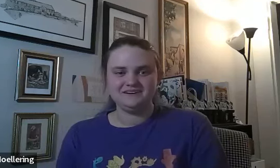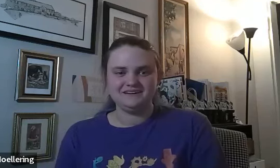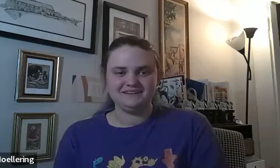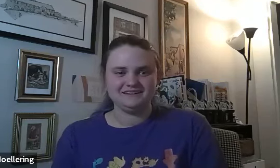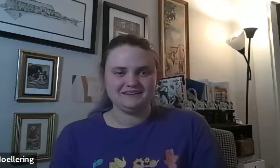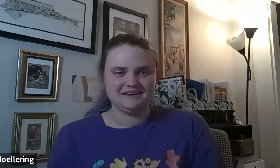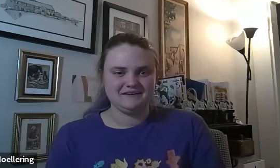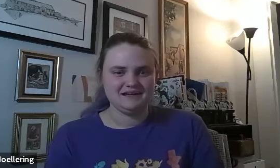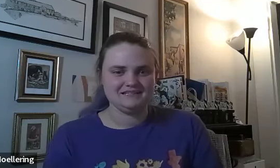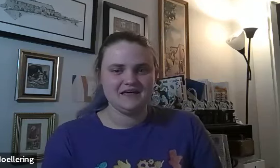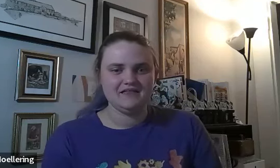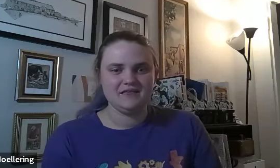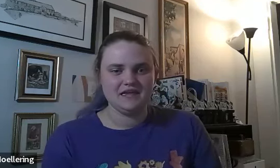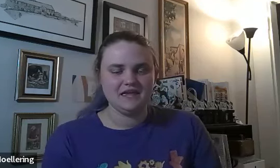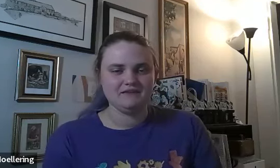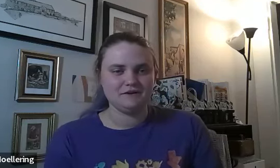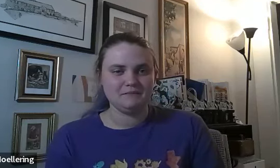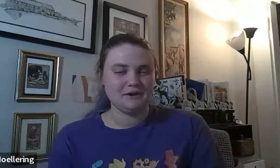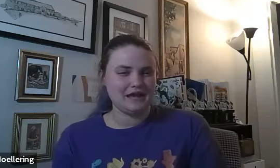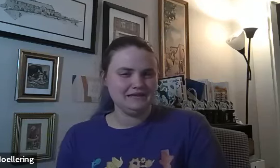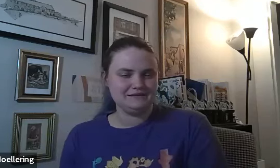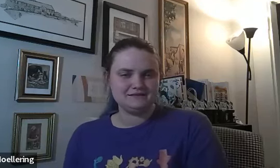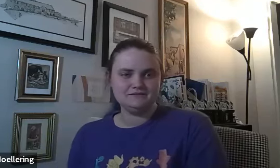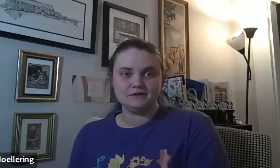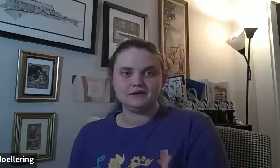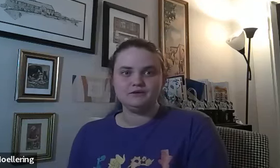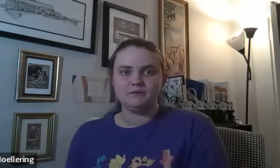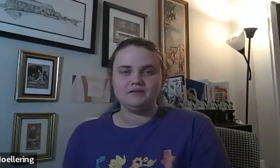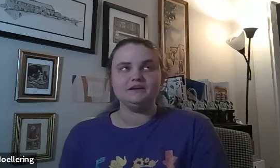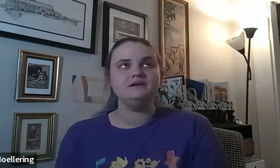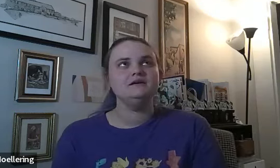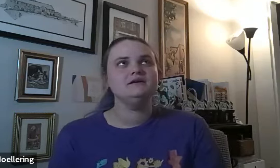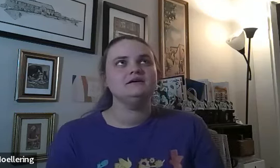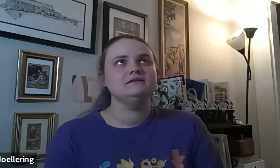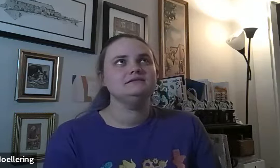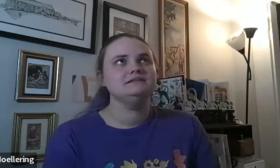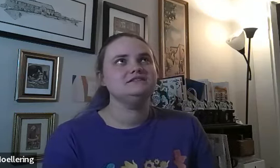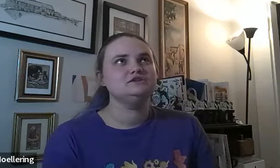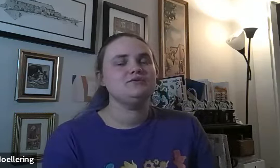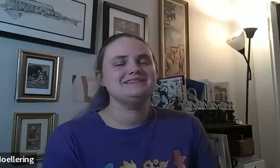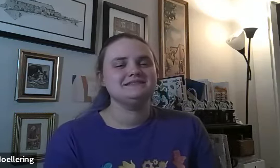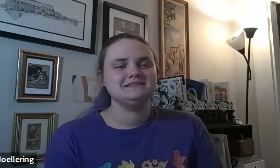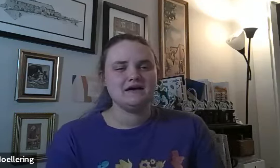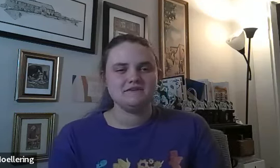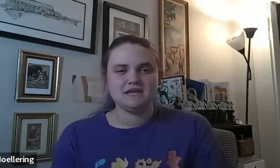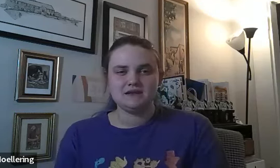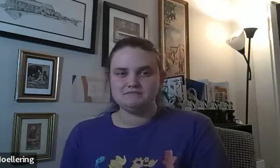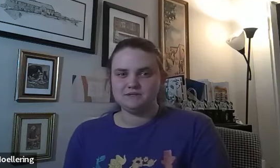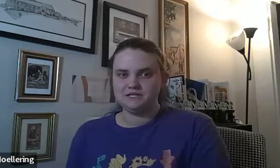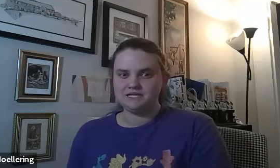Good. All right. Then for number 8, we're going to do our million. Let's do 7